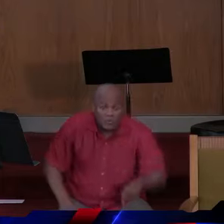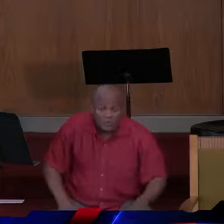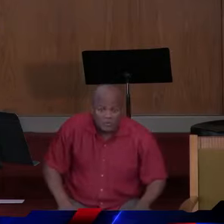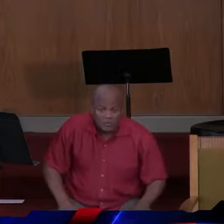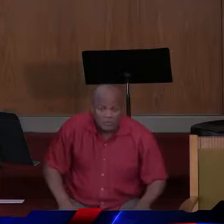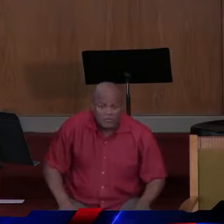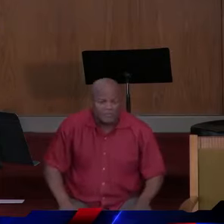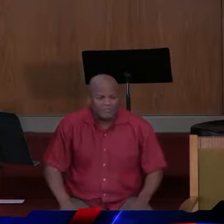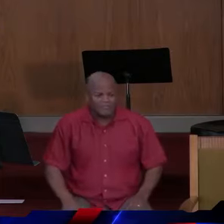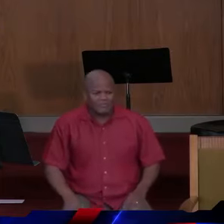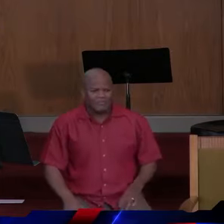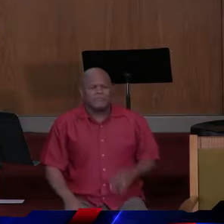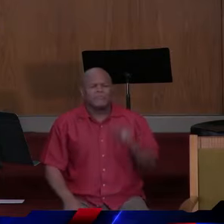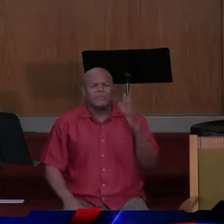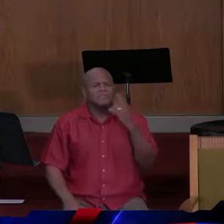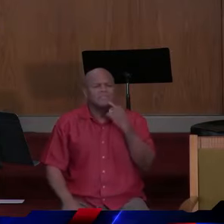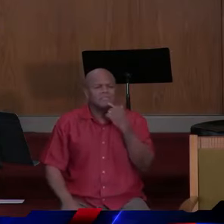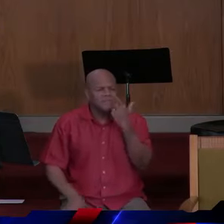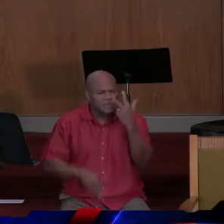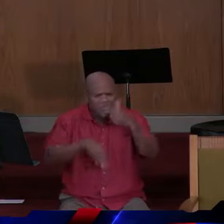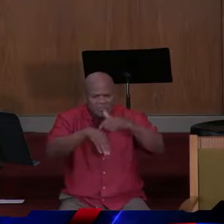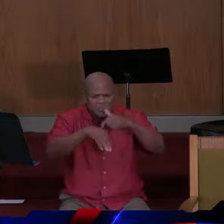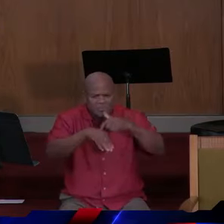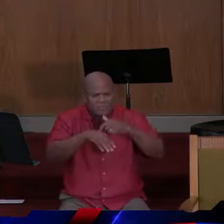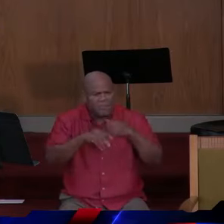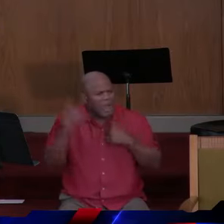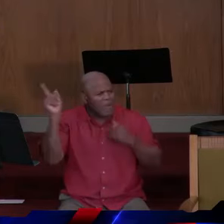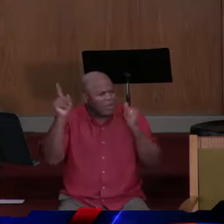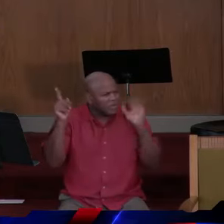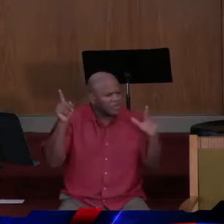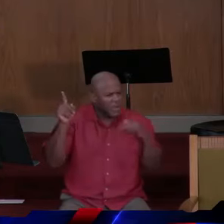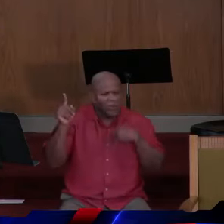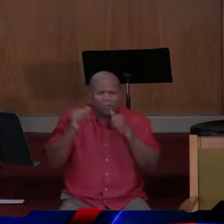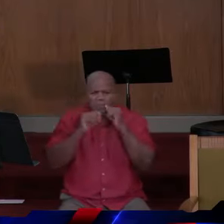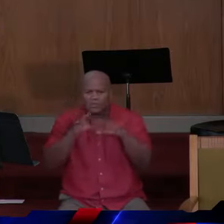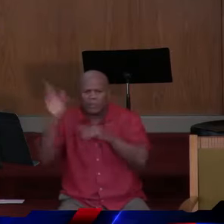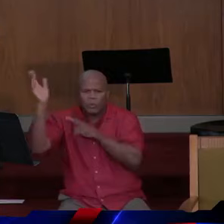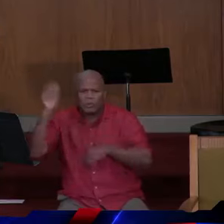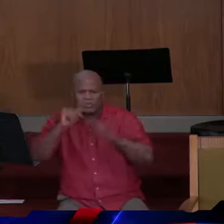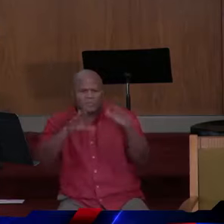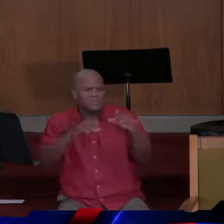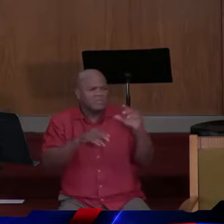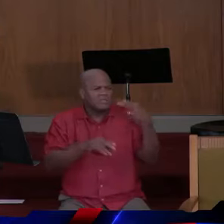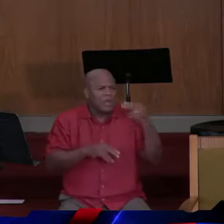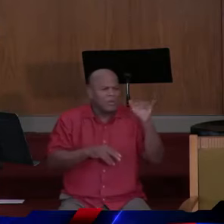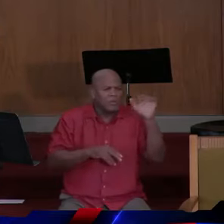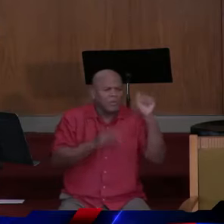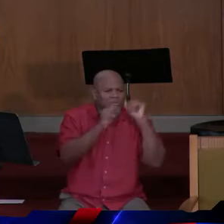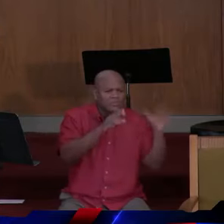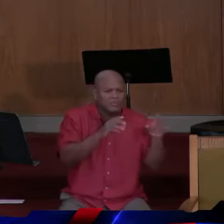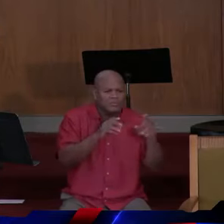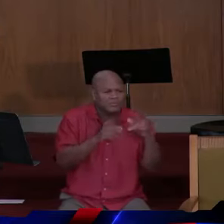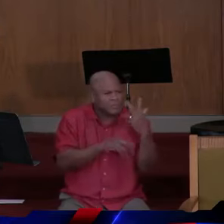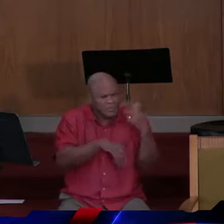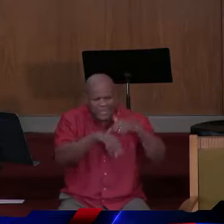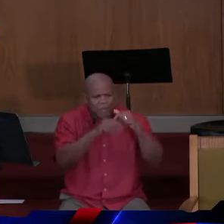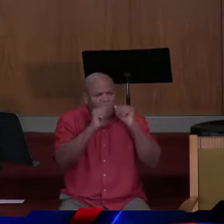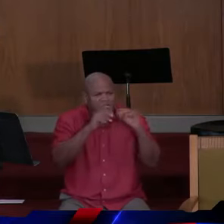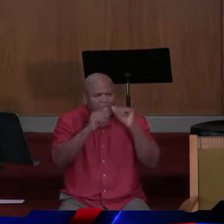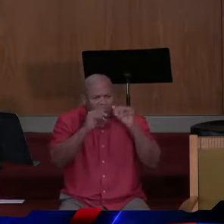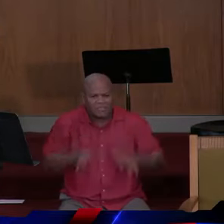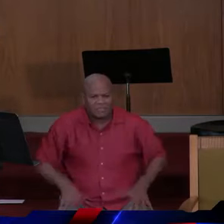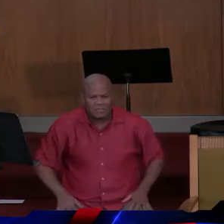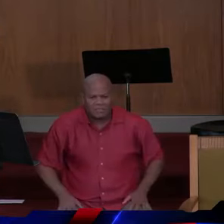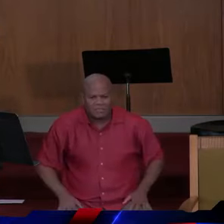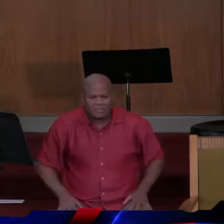And look at in that, God says it three times. I'll bless you. I will bless you. I will bless you. The Lord will bless you. Yahweh will bless you. Yahweh will bless you. The